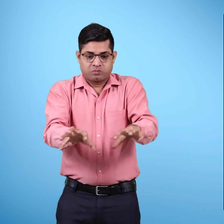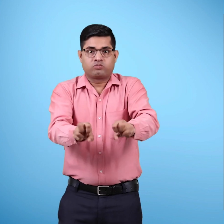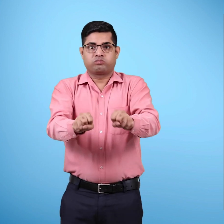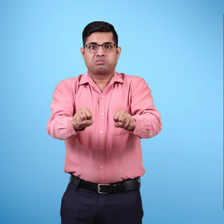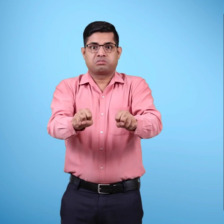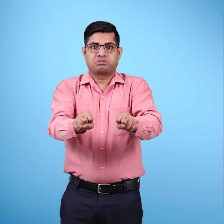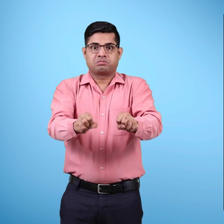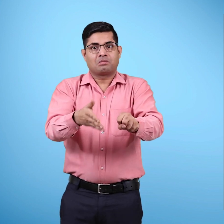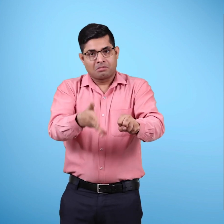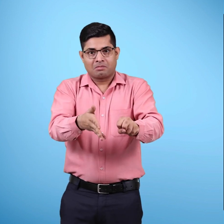firmly to the soil.